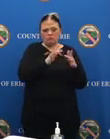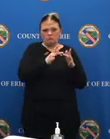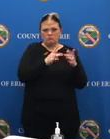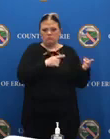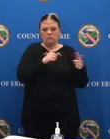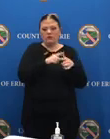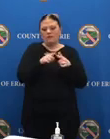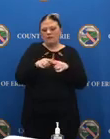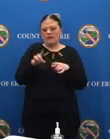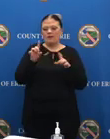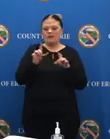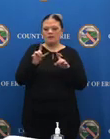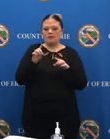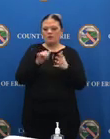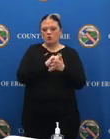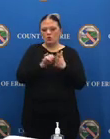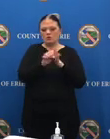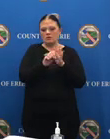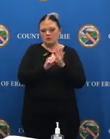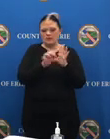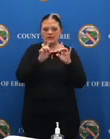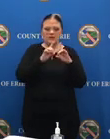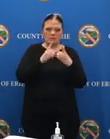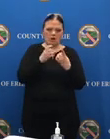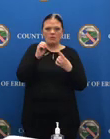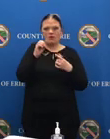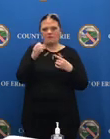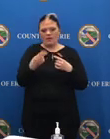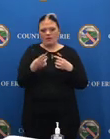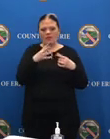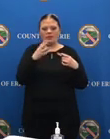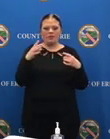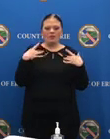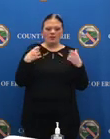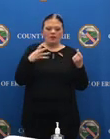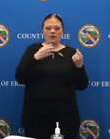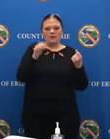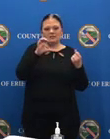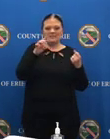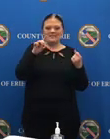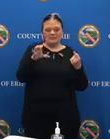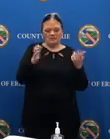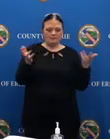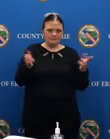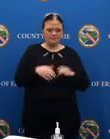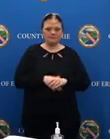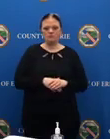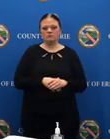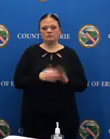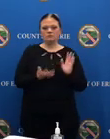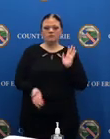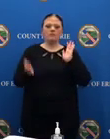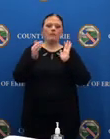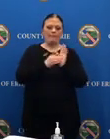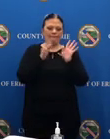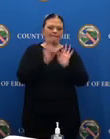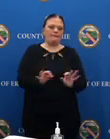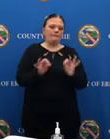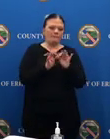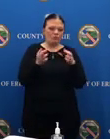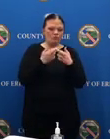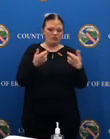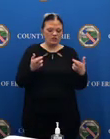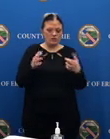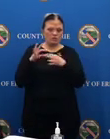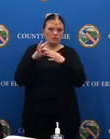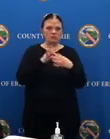York State Department of Health and the CDC have their own pages, which we've talked about repeatedly. Once again, the important resources